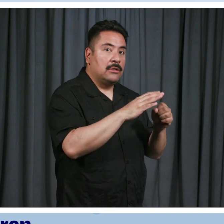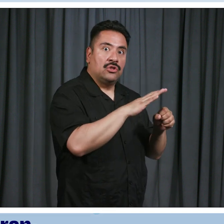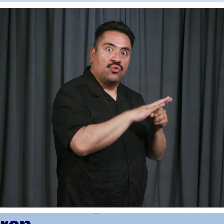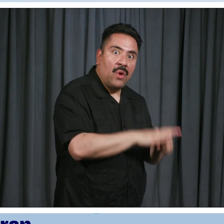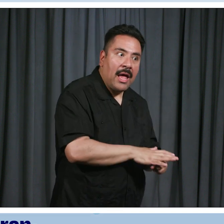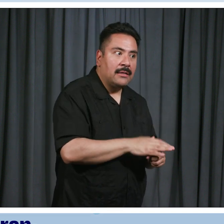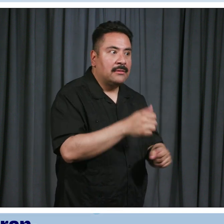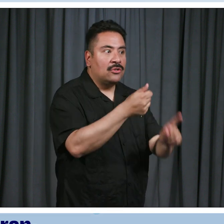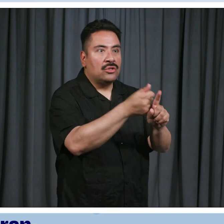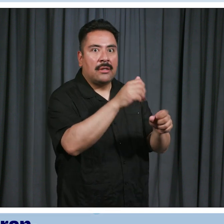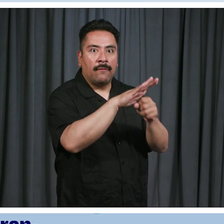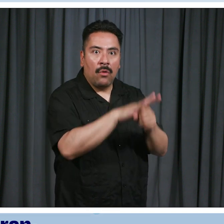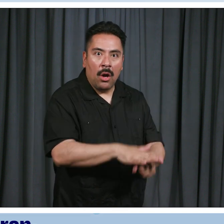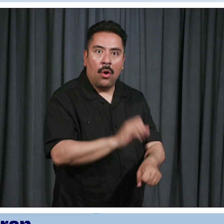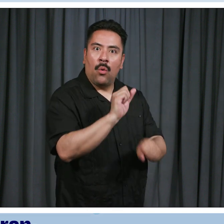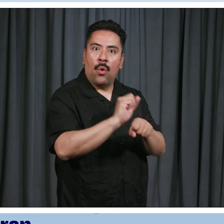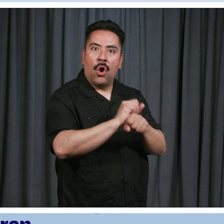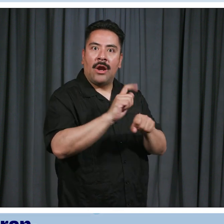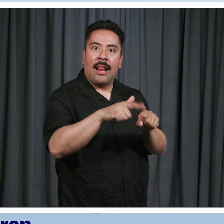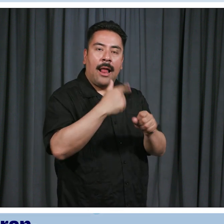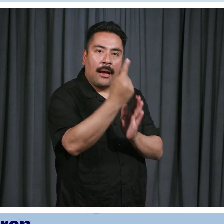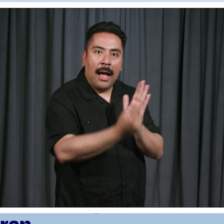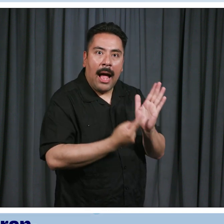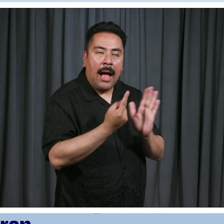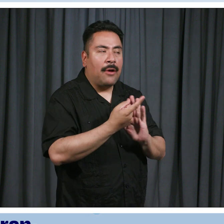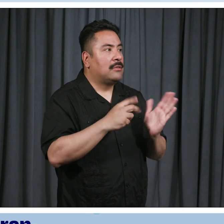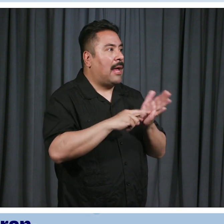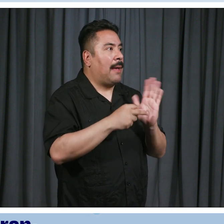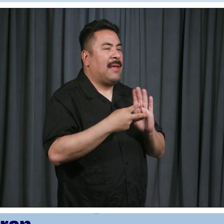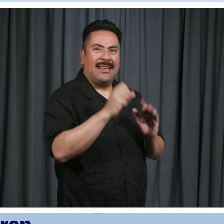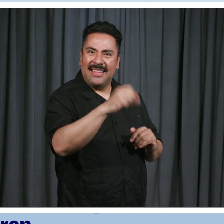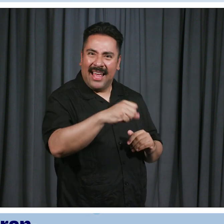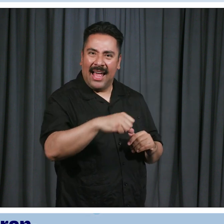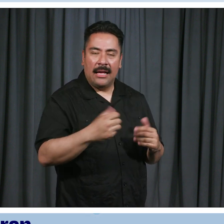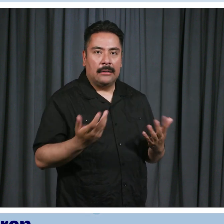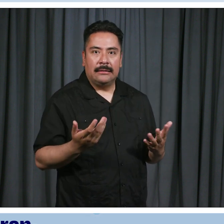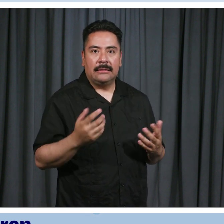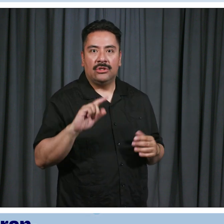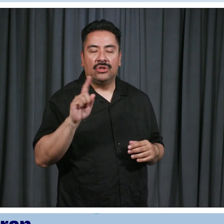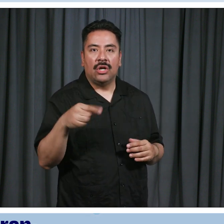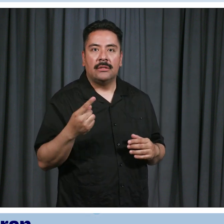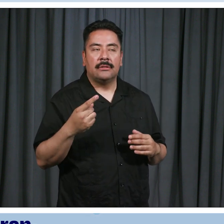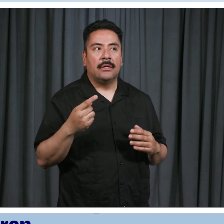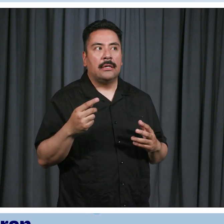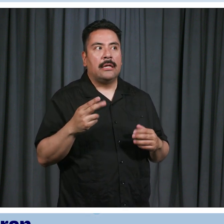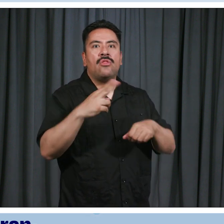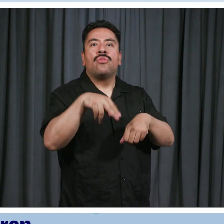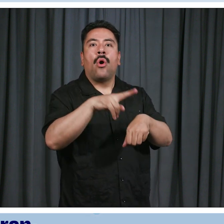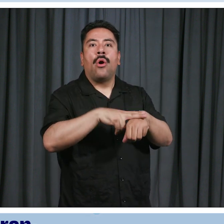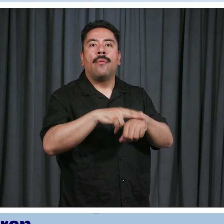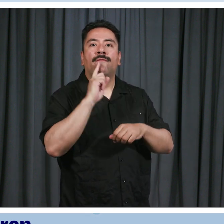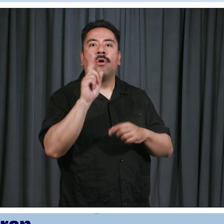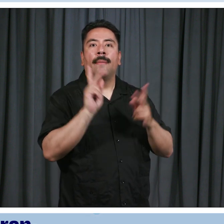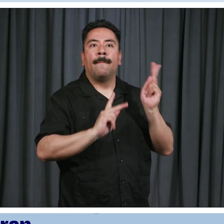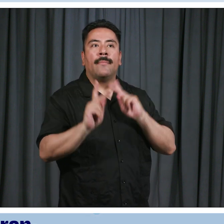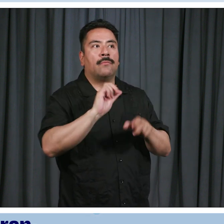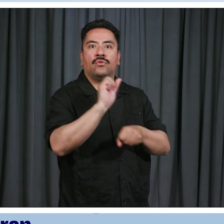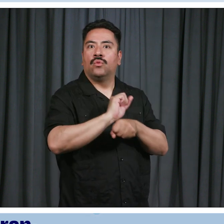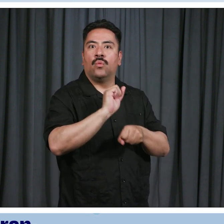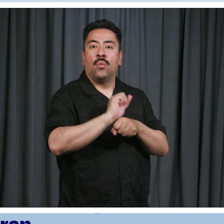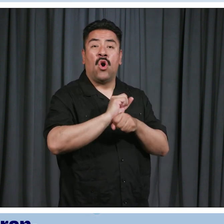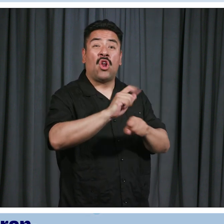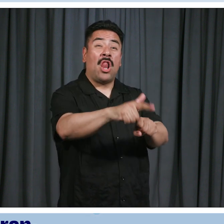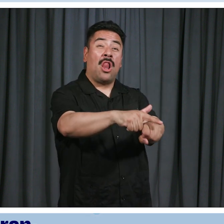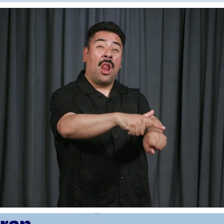You've got these long hours. I mean, it's the norm, I think, is for people to work very